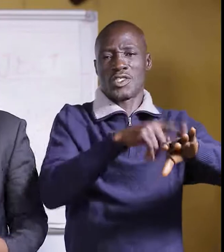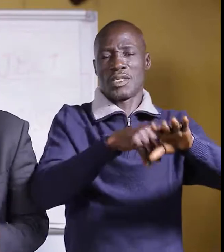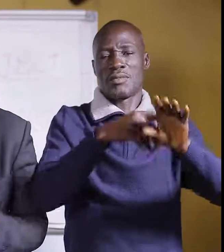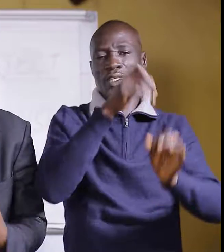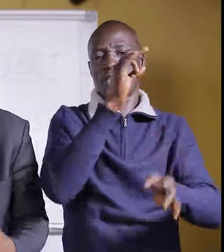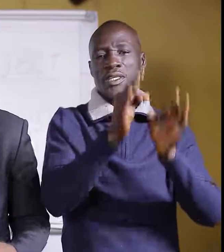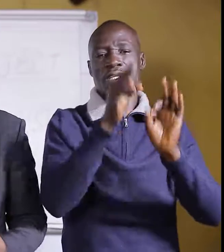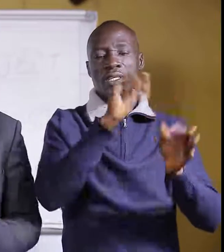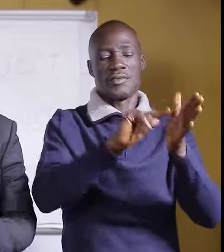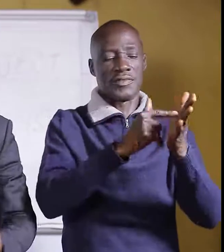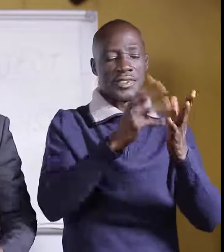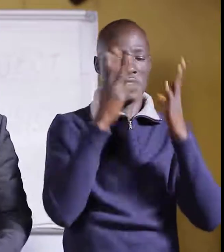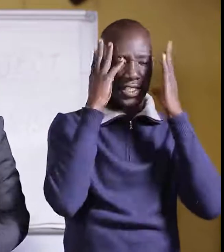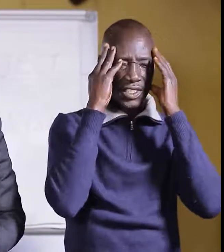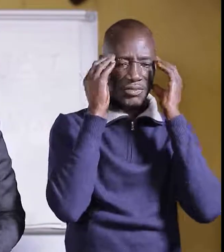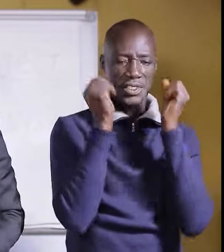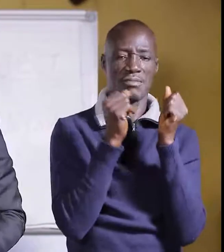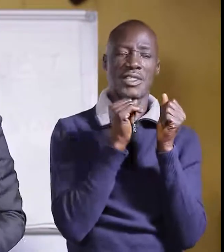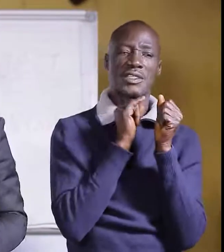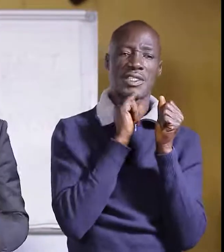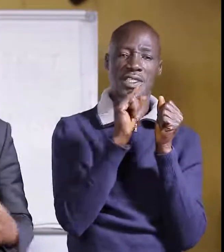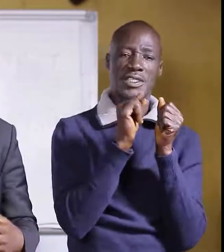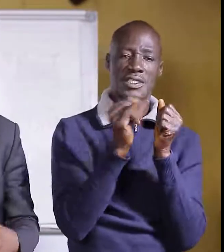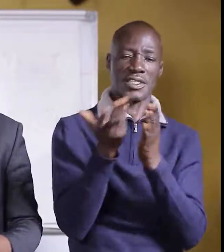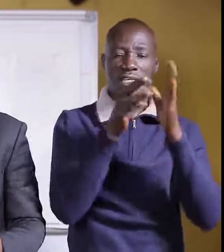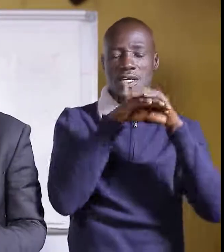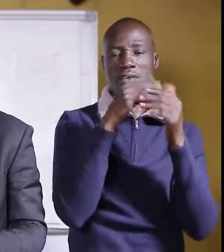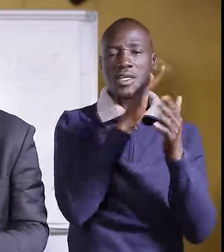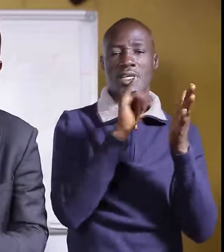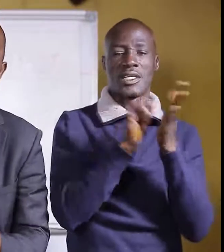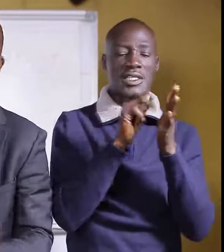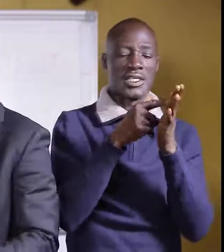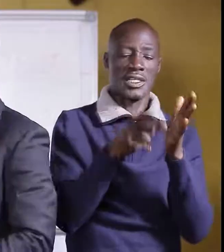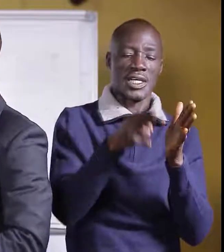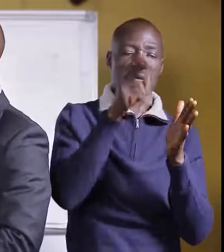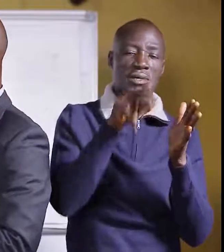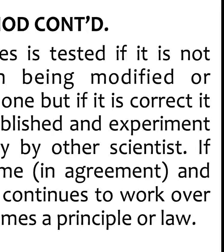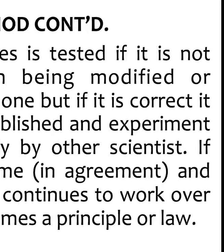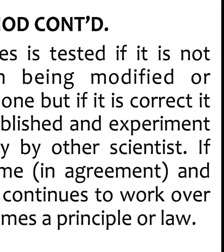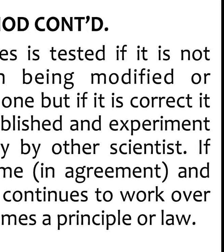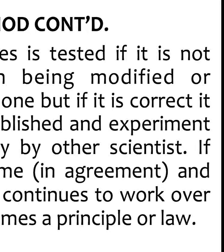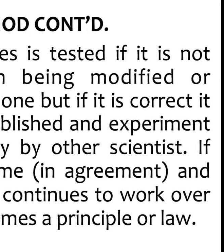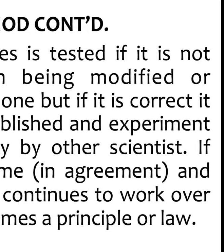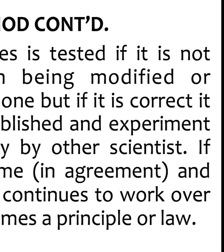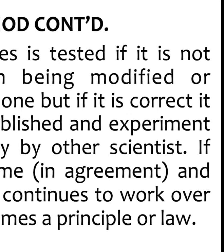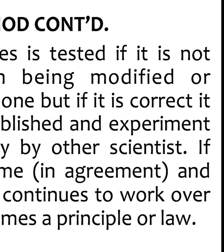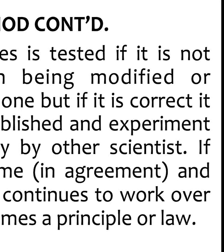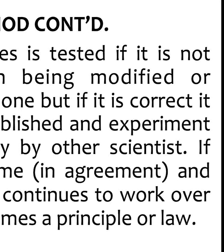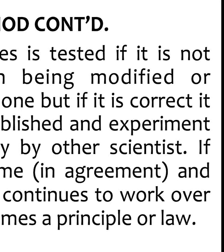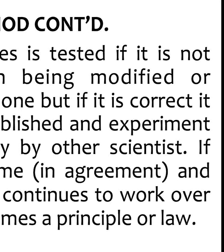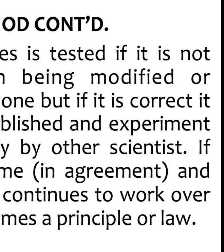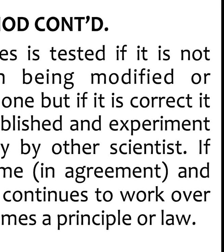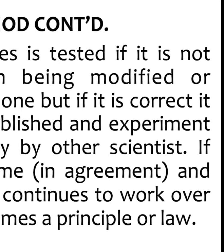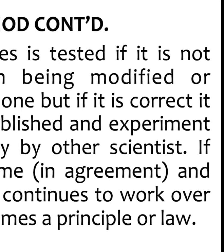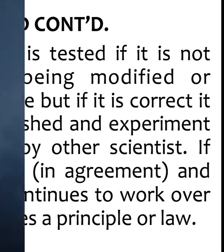this experiment is carried out over a long period of time, and this hypothesis was upheld, it becomes a